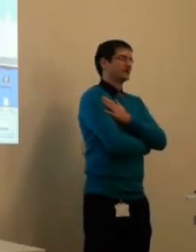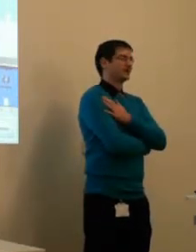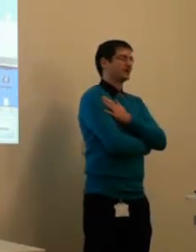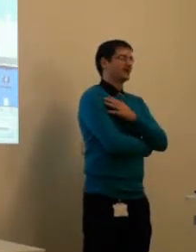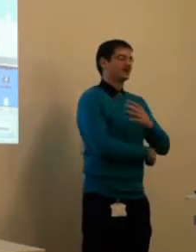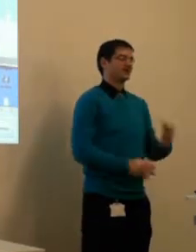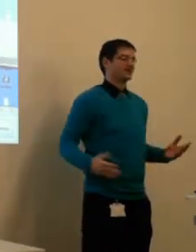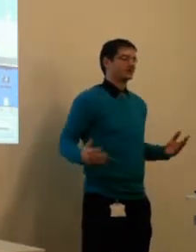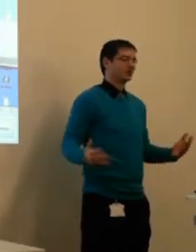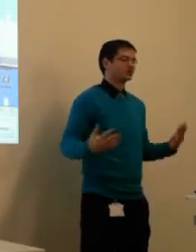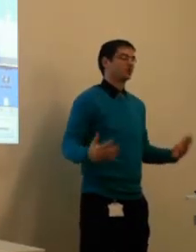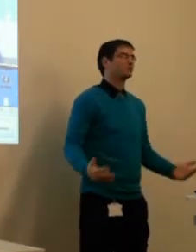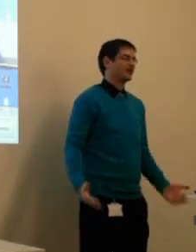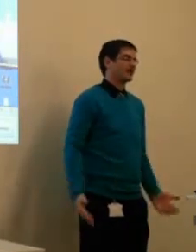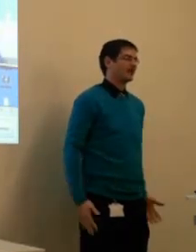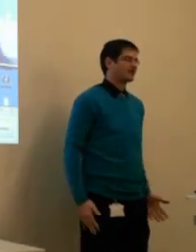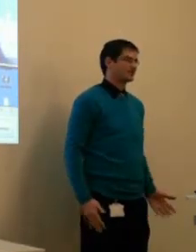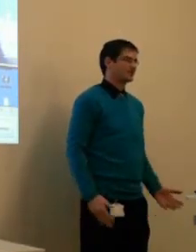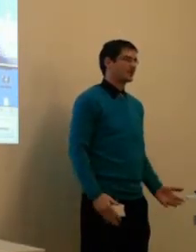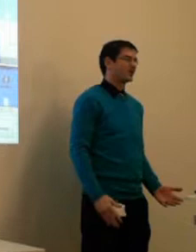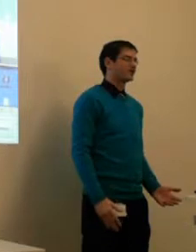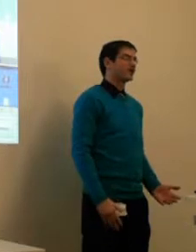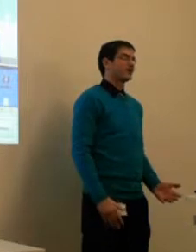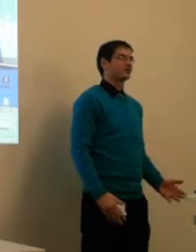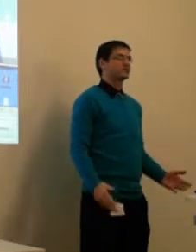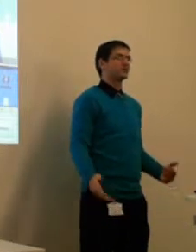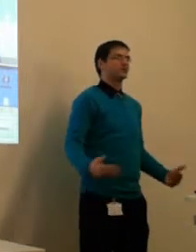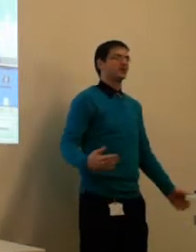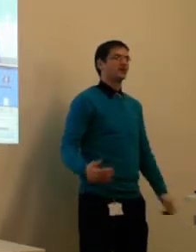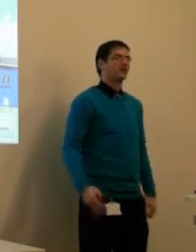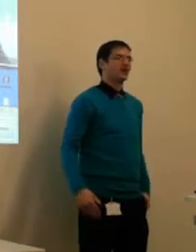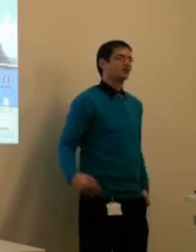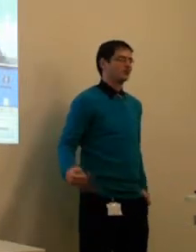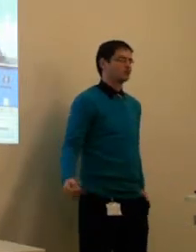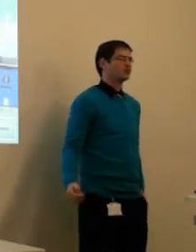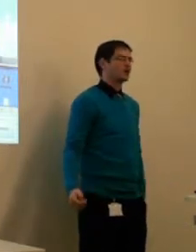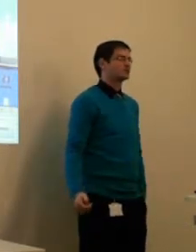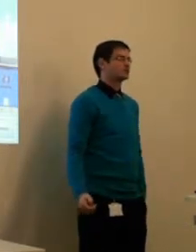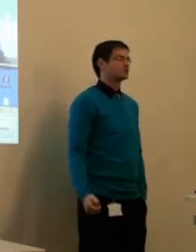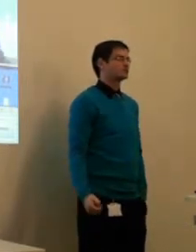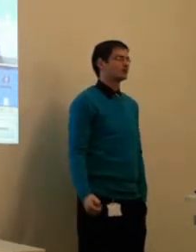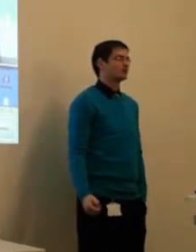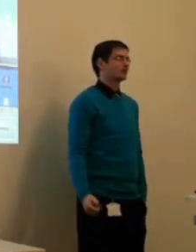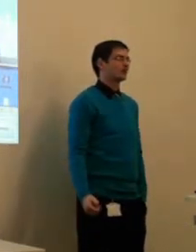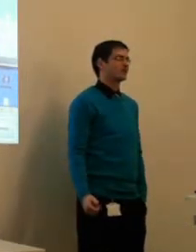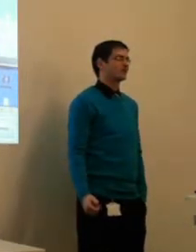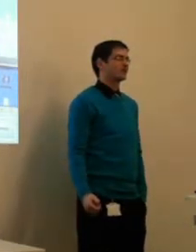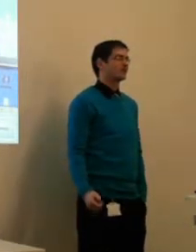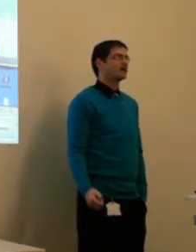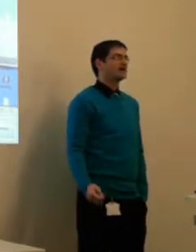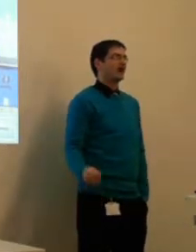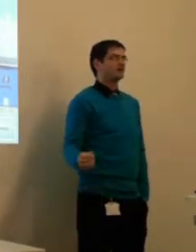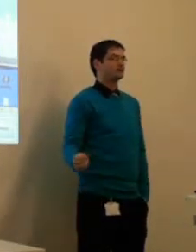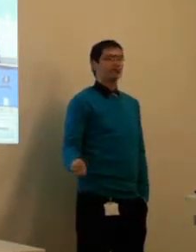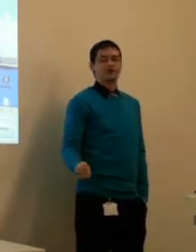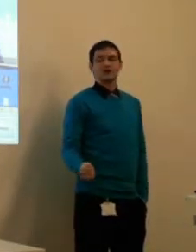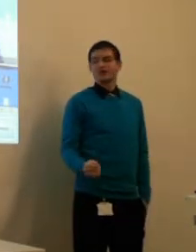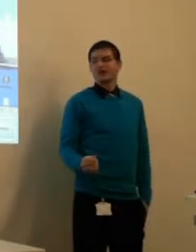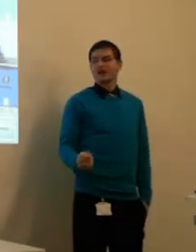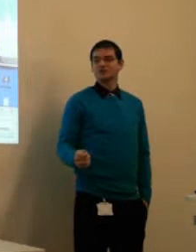either i think that's always worth pointing out at the start it does take me a little while to do the gestures and stuff like that i've been learning we had